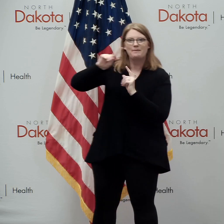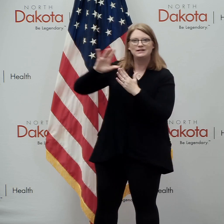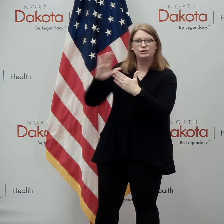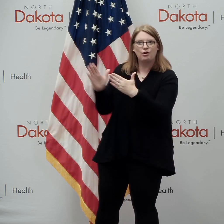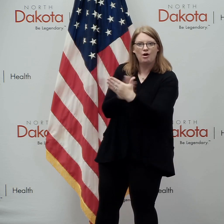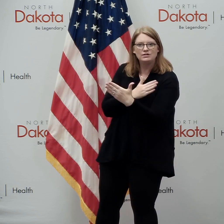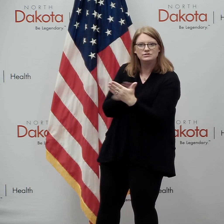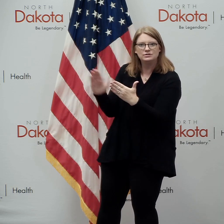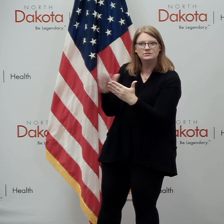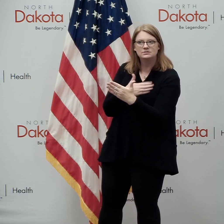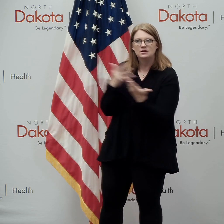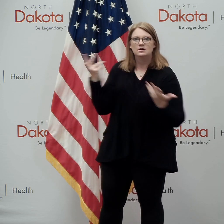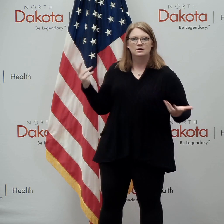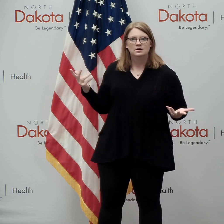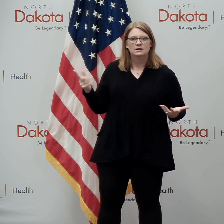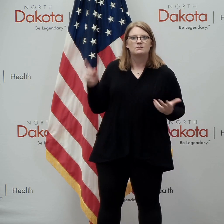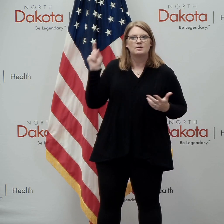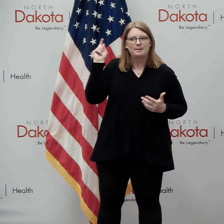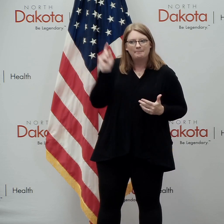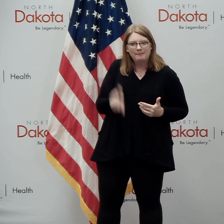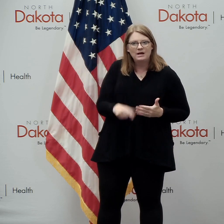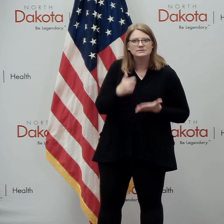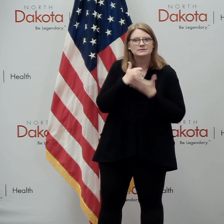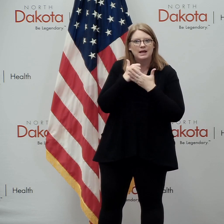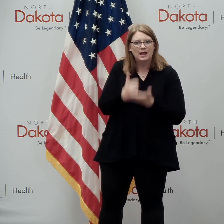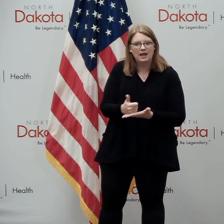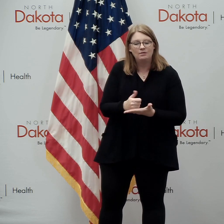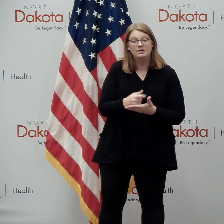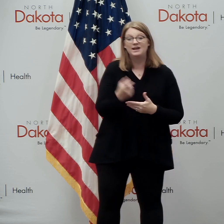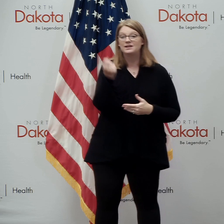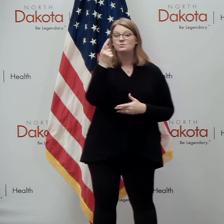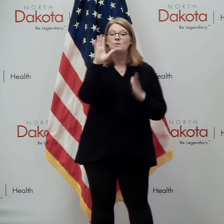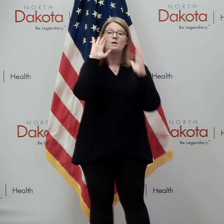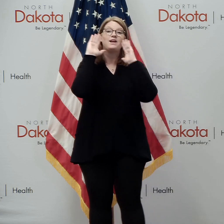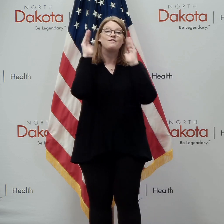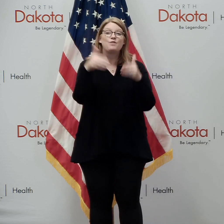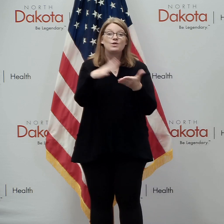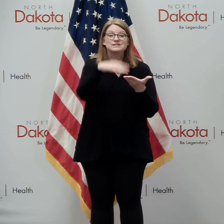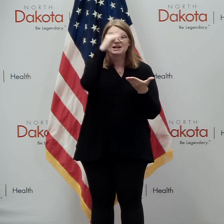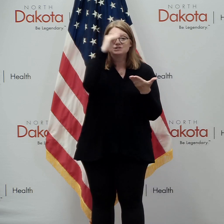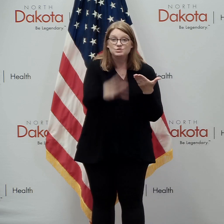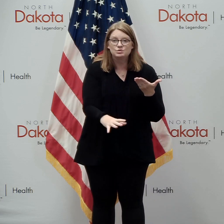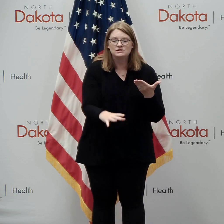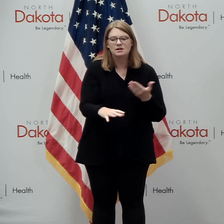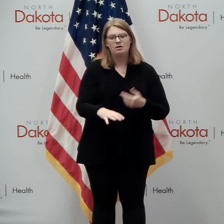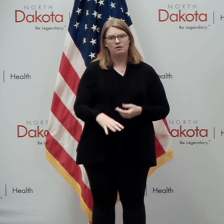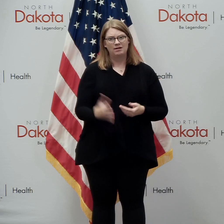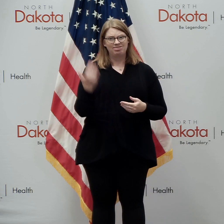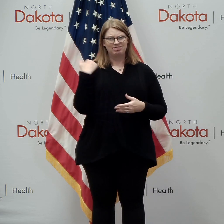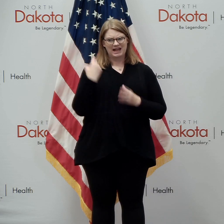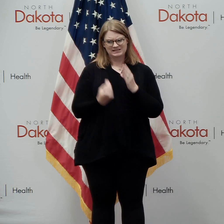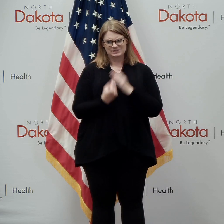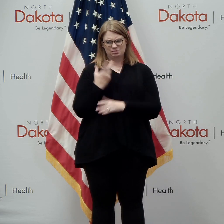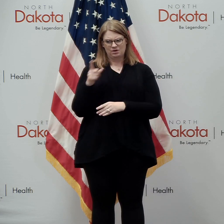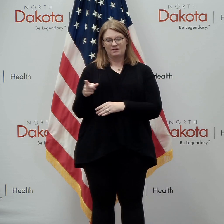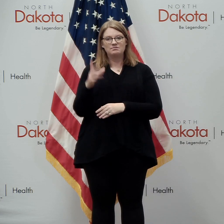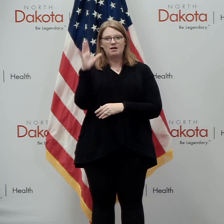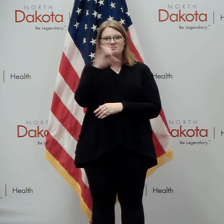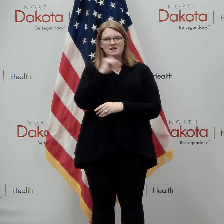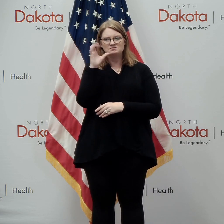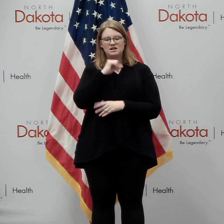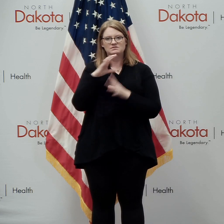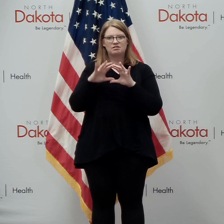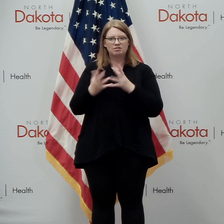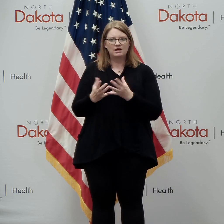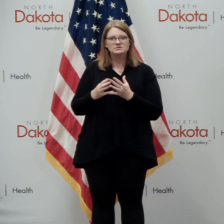there's a lot of things we have to do. And I want to focus again on the students. Our students have given up a lot. Last spring, they missed classes.